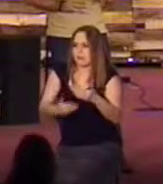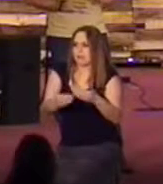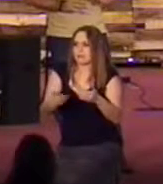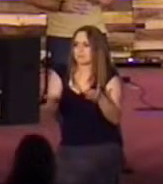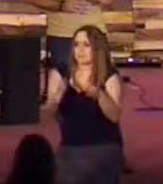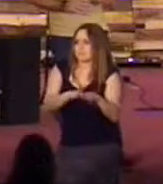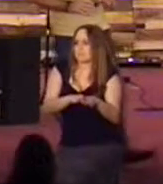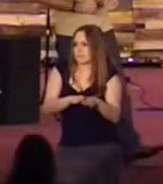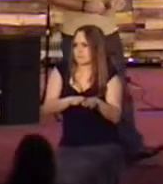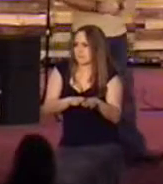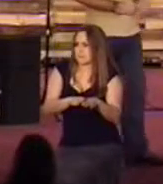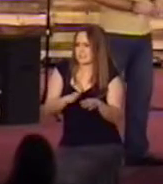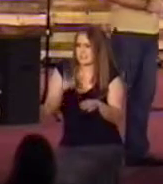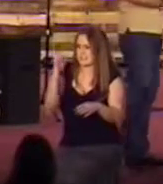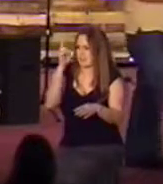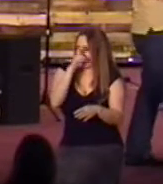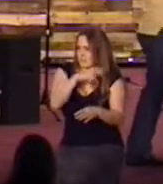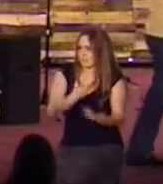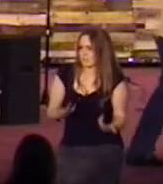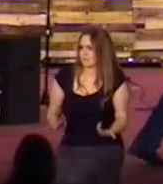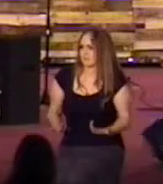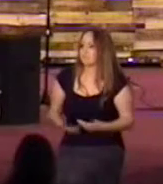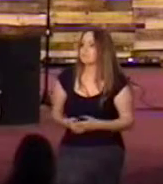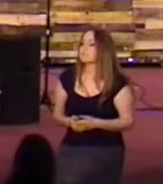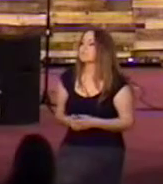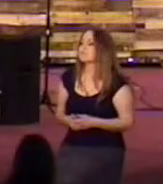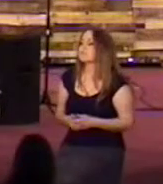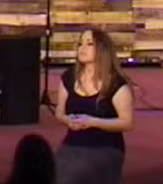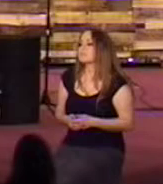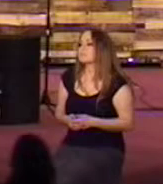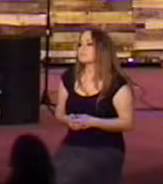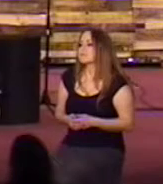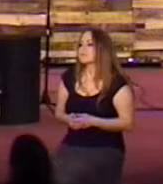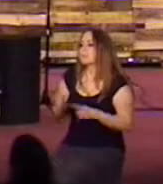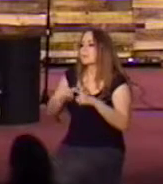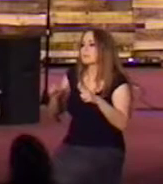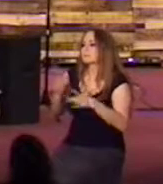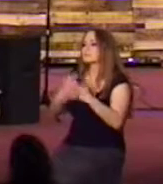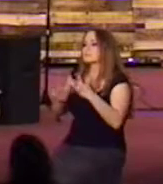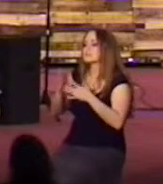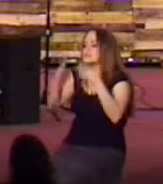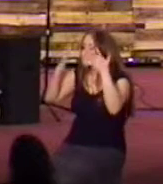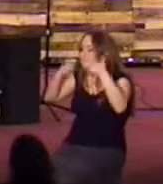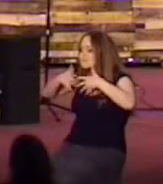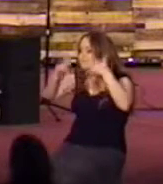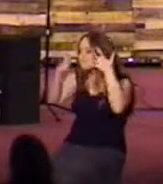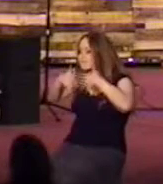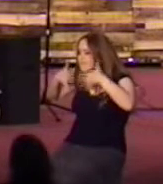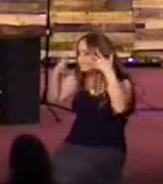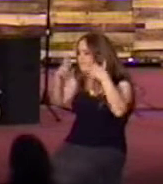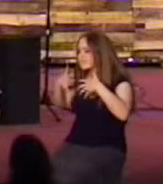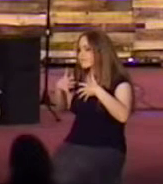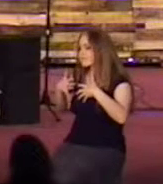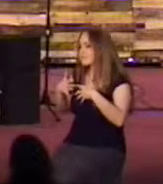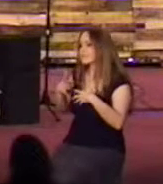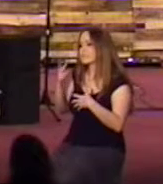weird. And then in the midst of that, Jesus weeps. And everyone looks at him and he says, look how much he loved